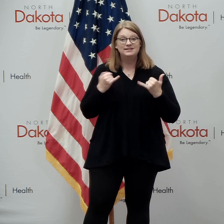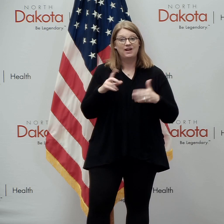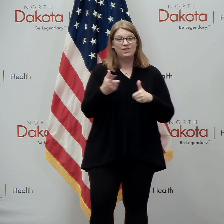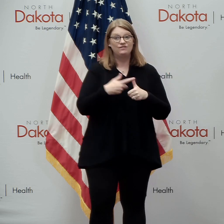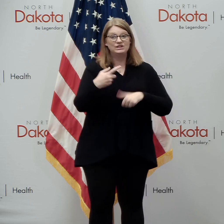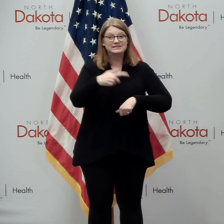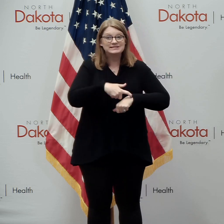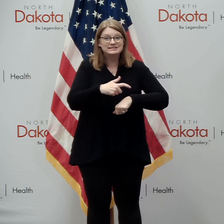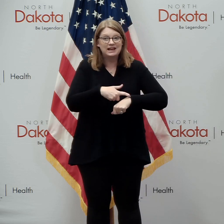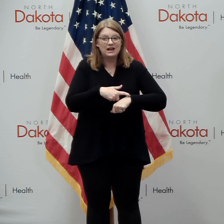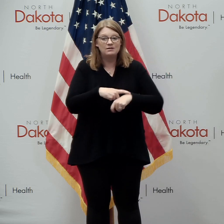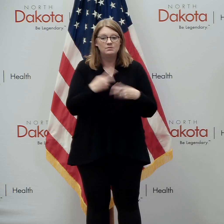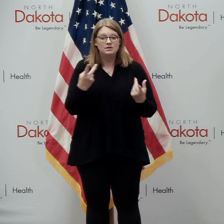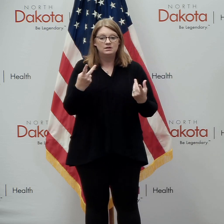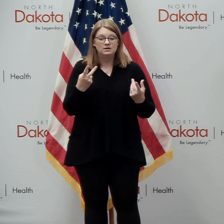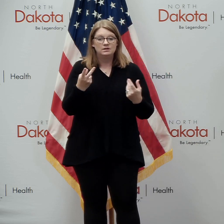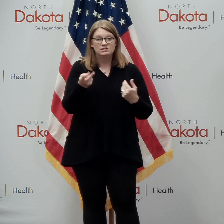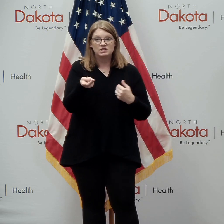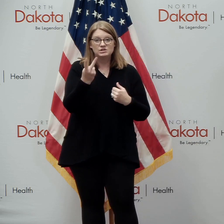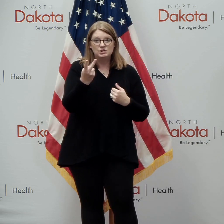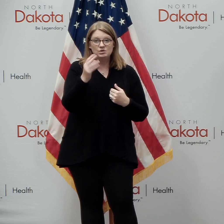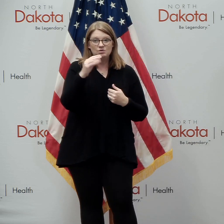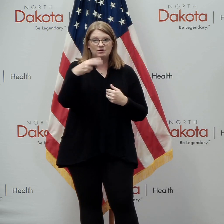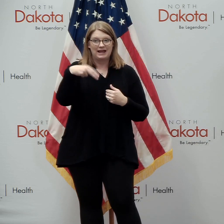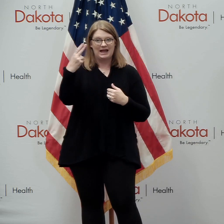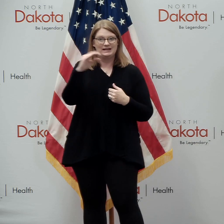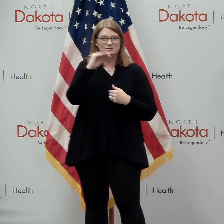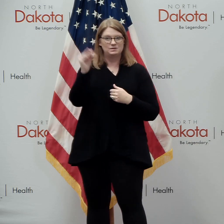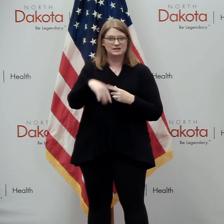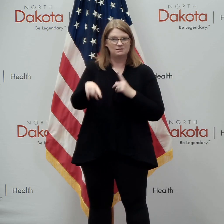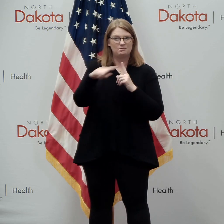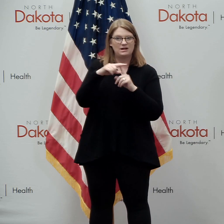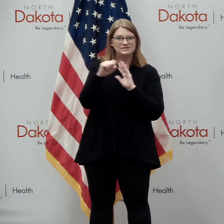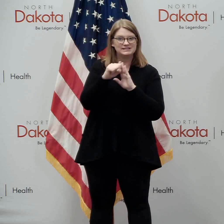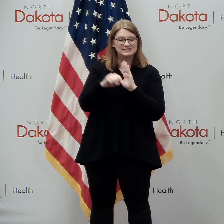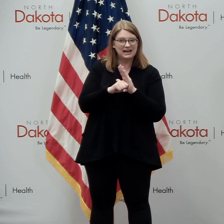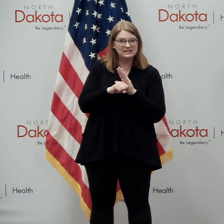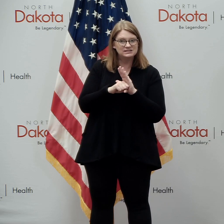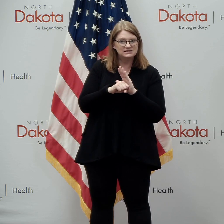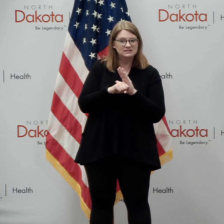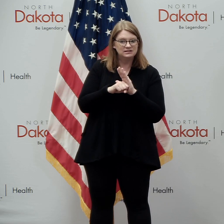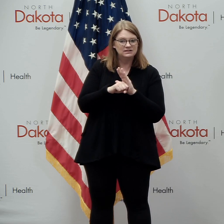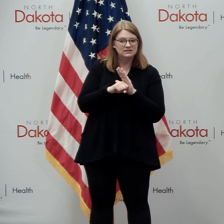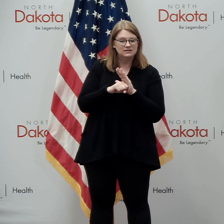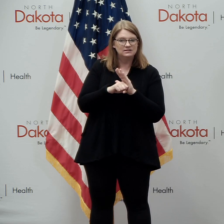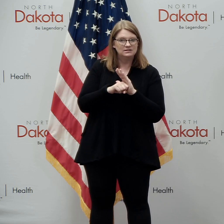got the 2 highest % positive states in the nation being nearby